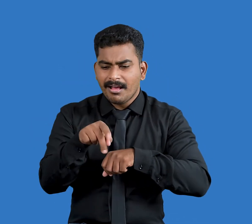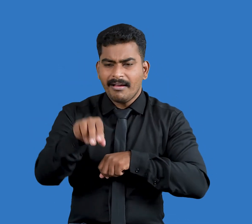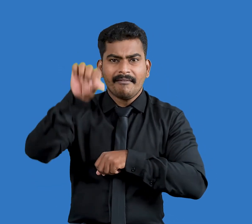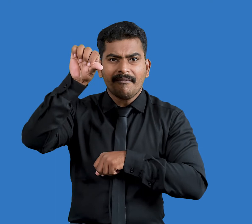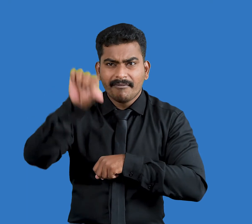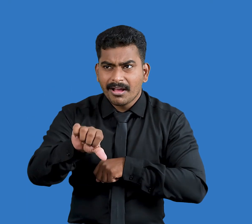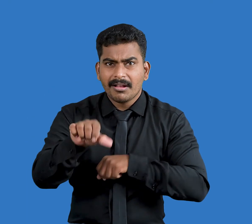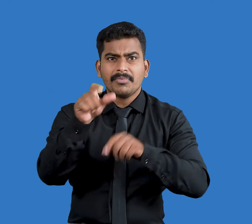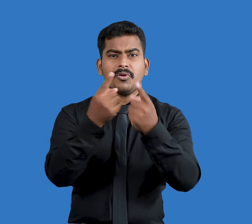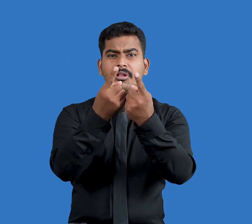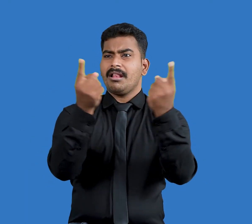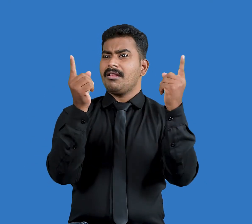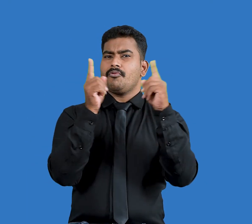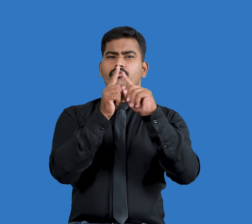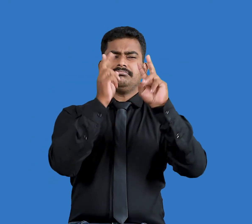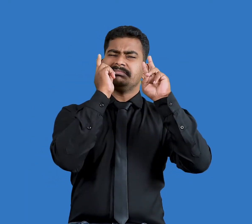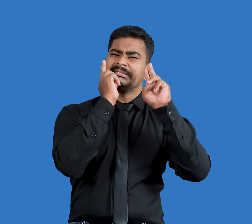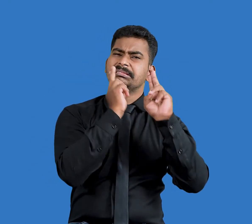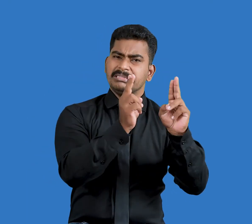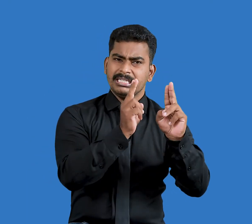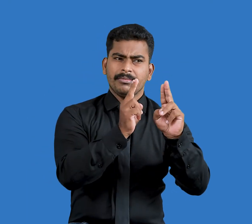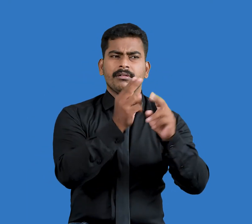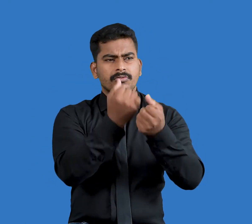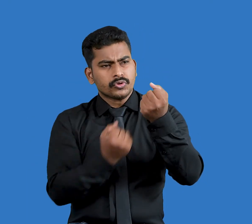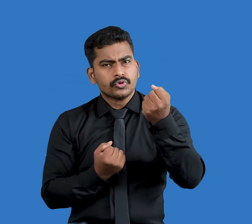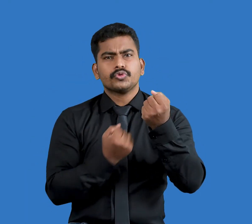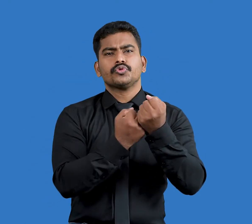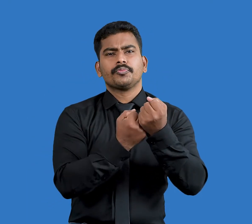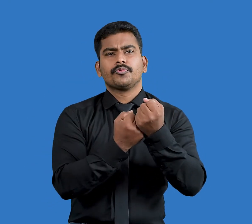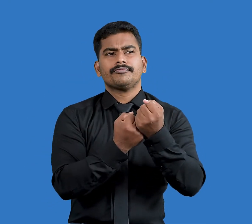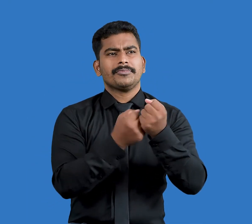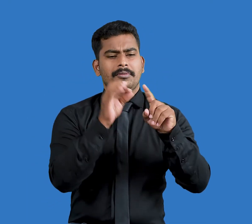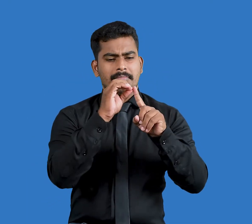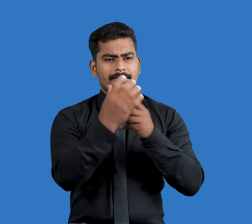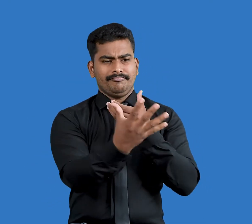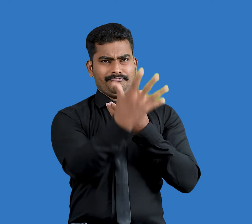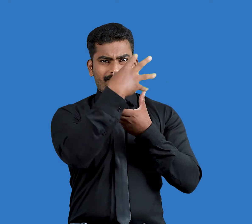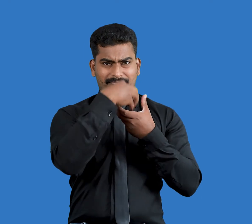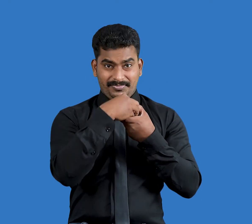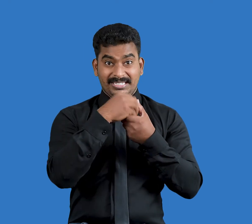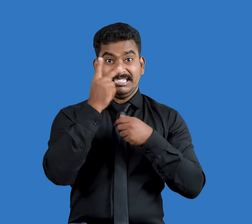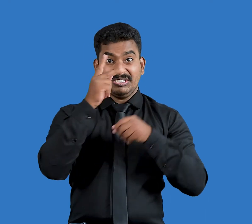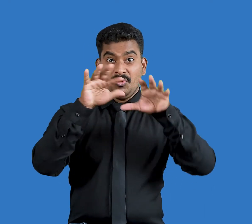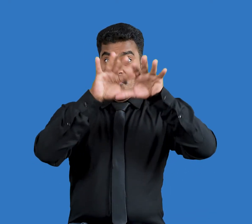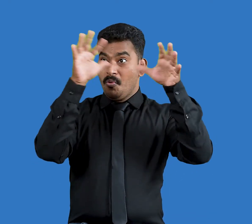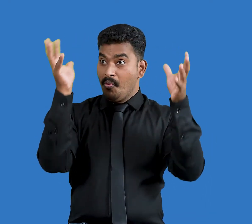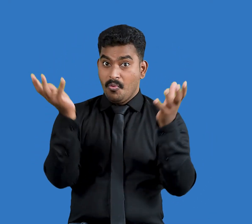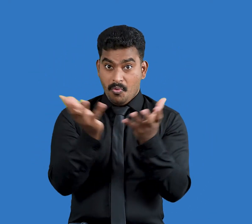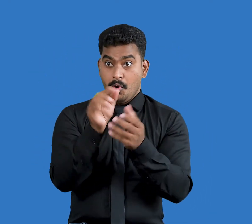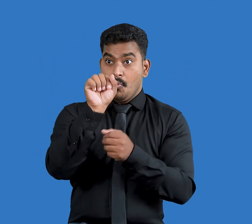limiting it to within four walls. In the West, there is a parallel care system that takes care of people with